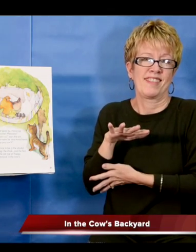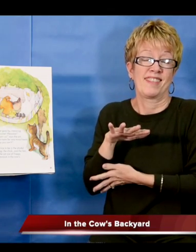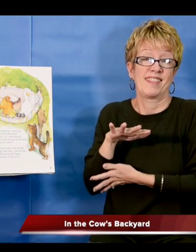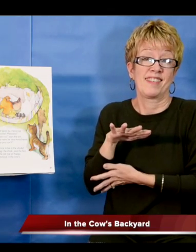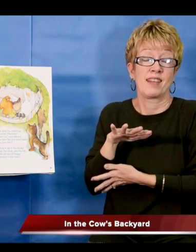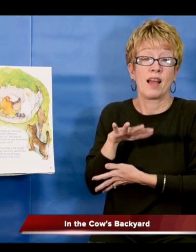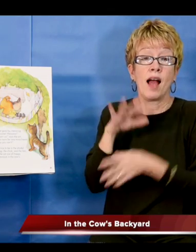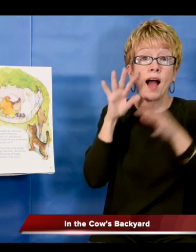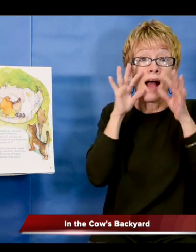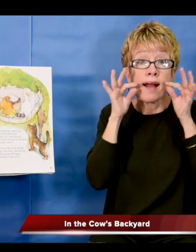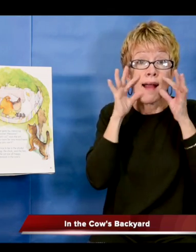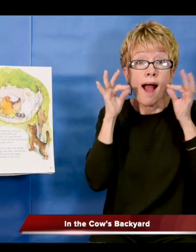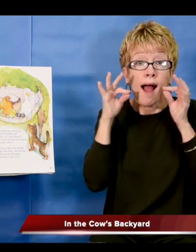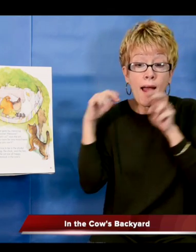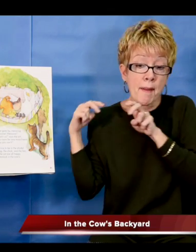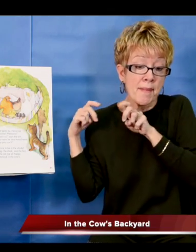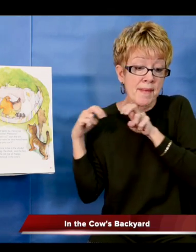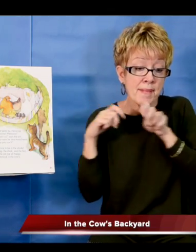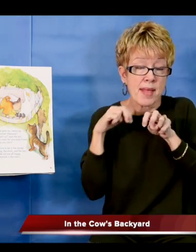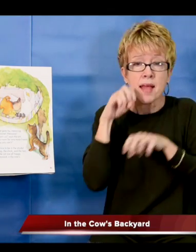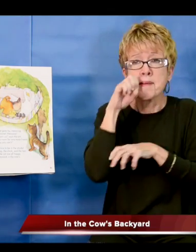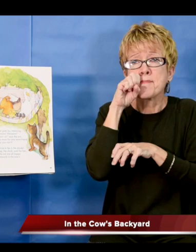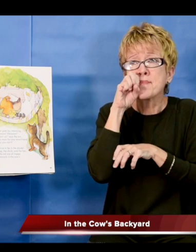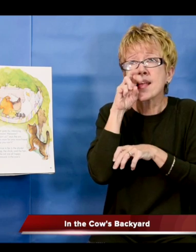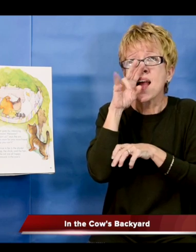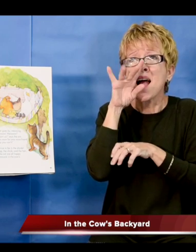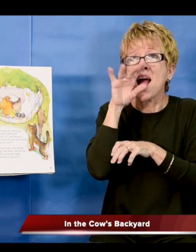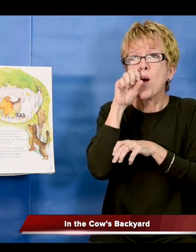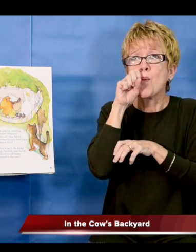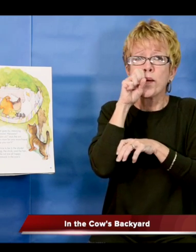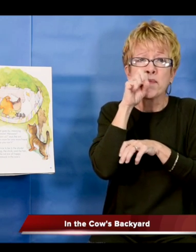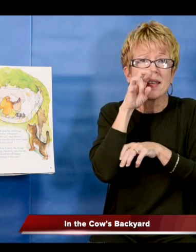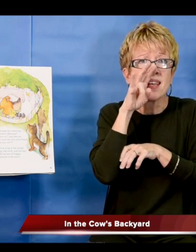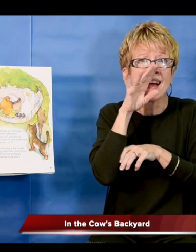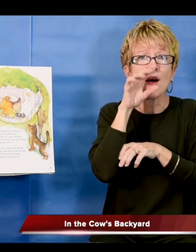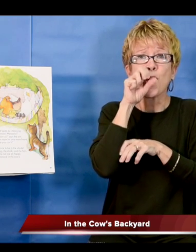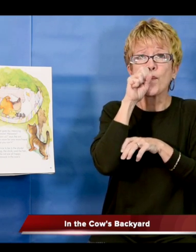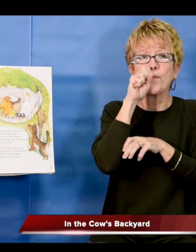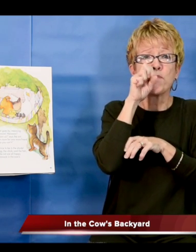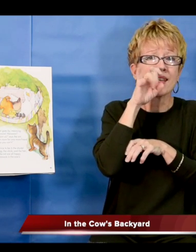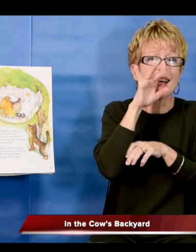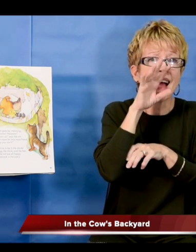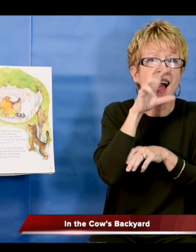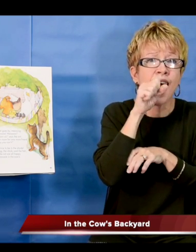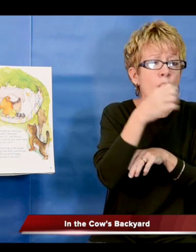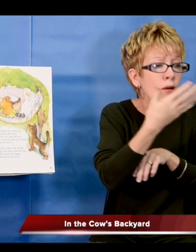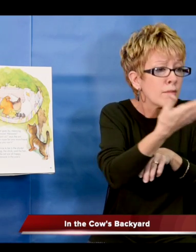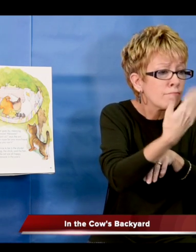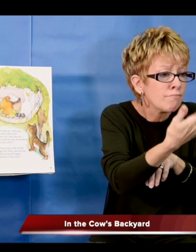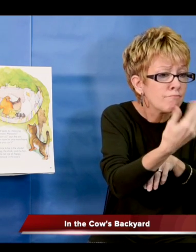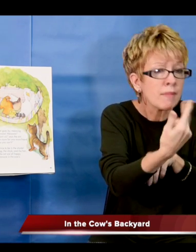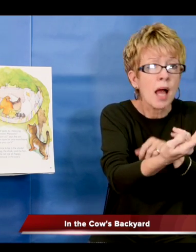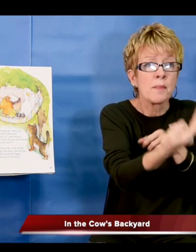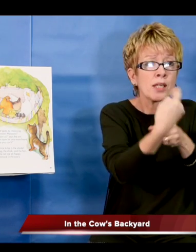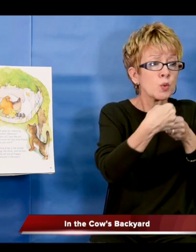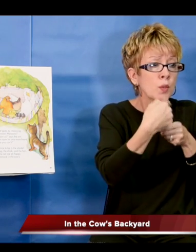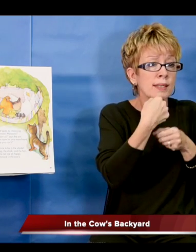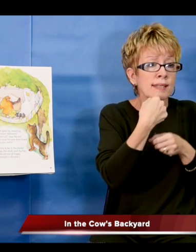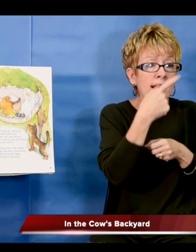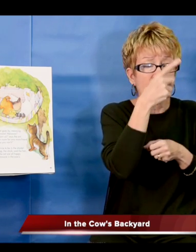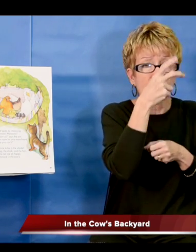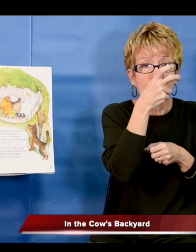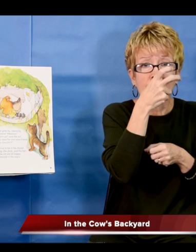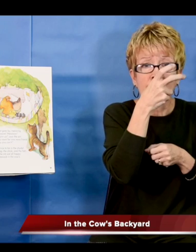A cat goes by meowing, meow, meow. Come join us, says the